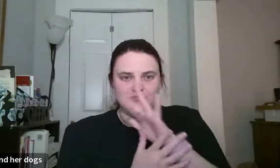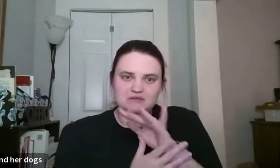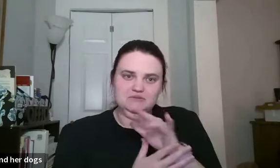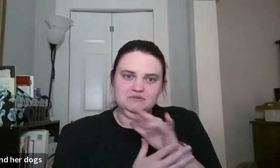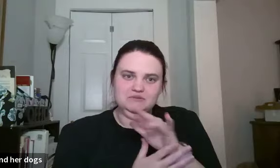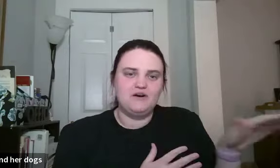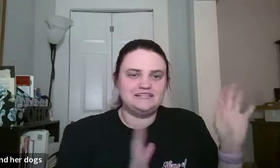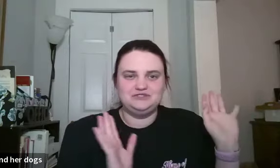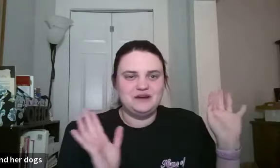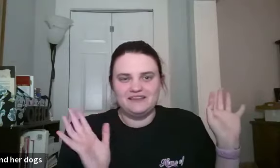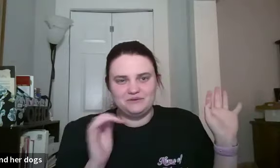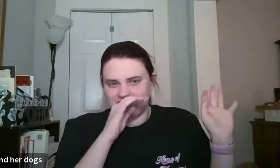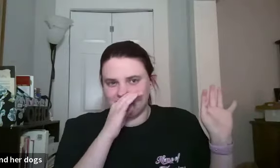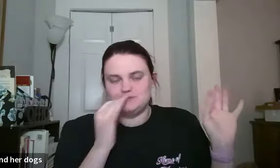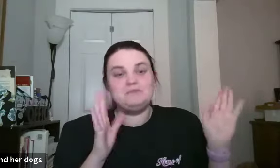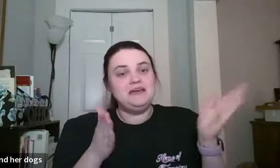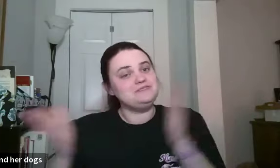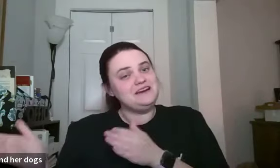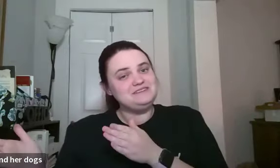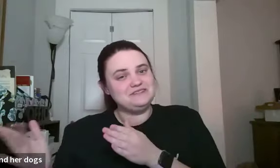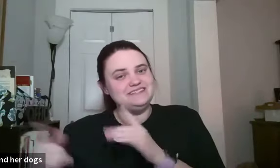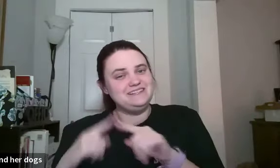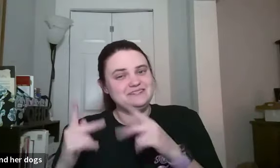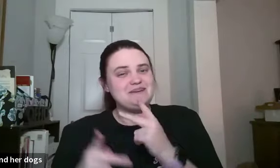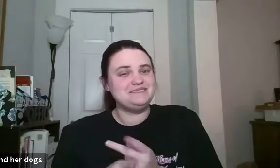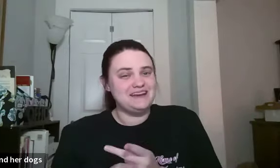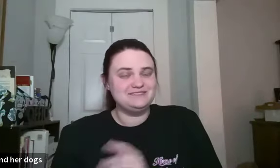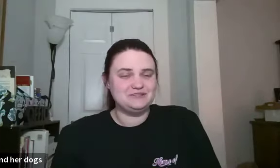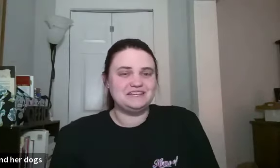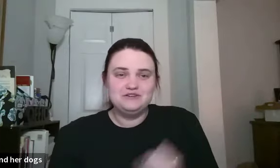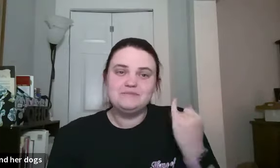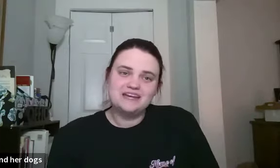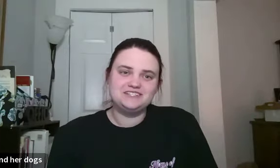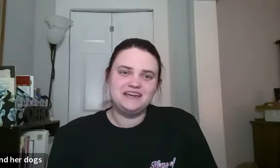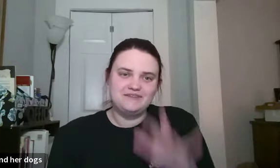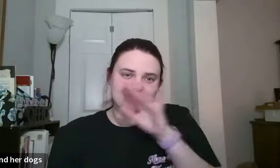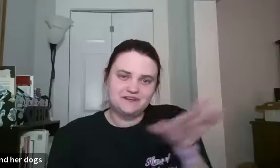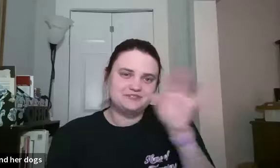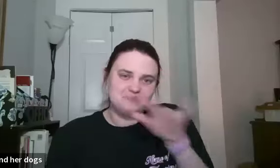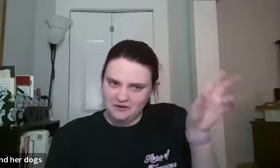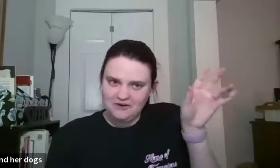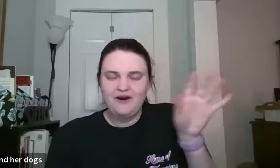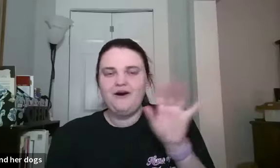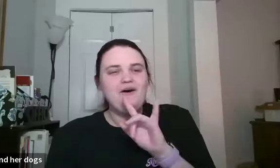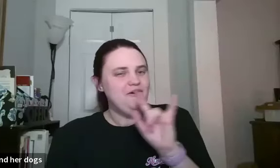and they're really, really long, and I do not like always having finger spell. It was dinosaurs, the different types of dinosaurs. Can you imagine having a finger spell all